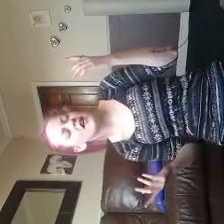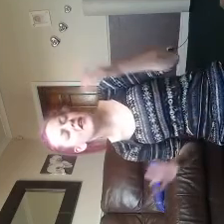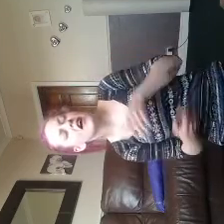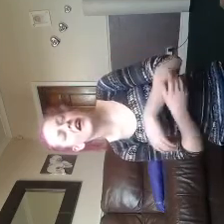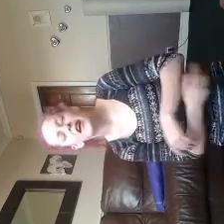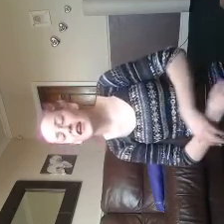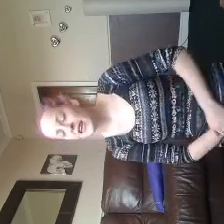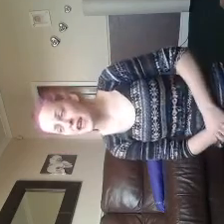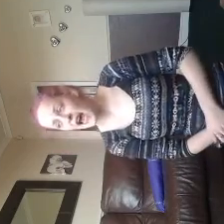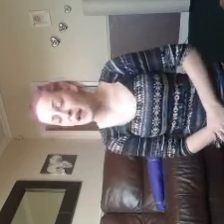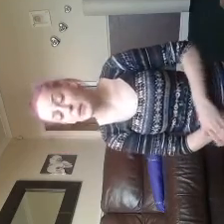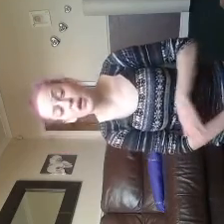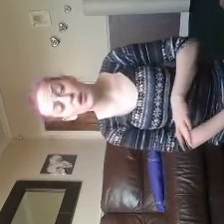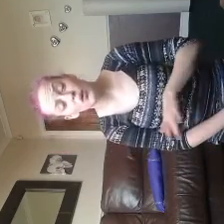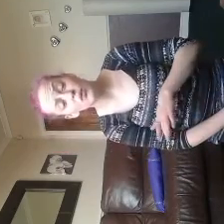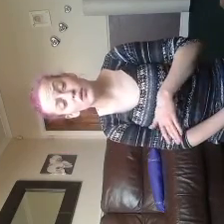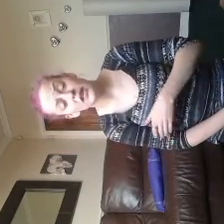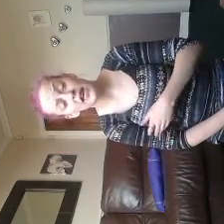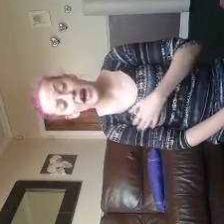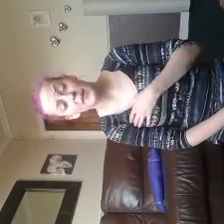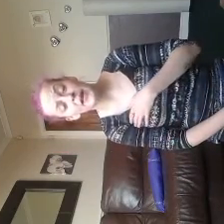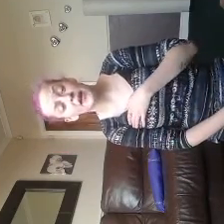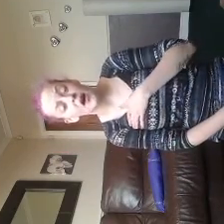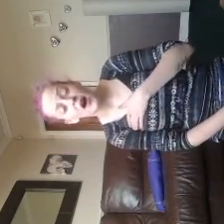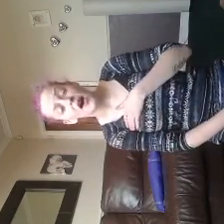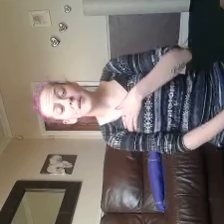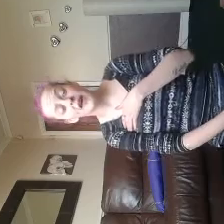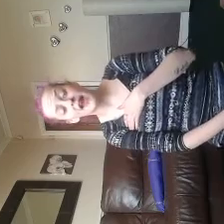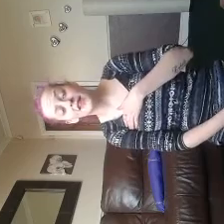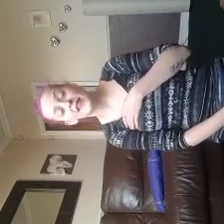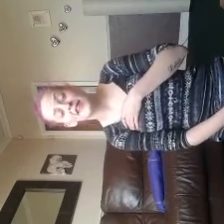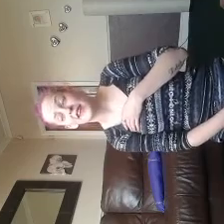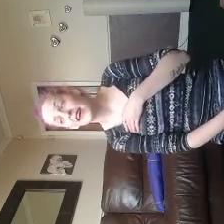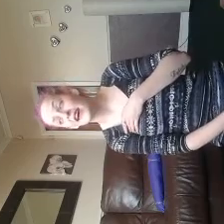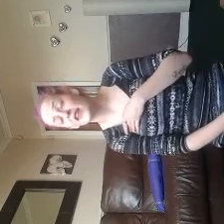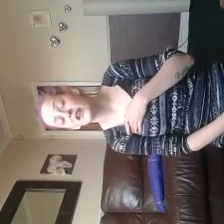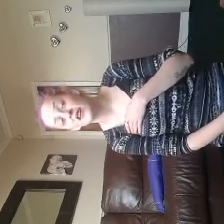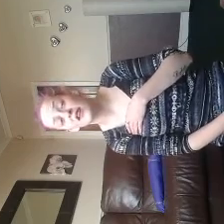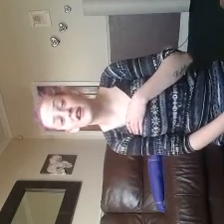stronger. You gotta be cool, you gotta be calm, you gotta stick together.